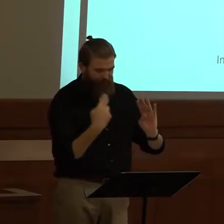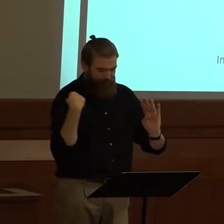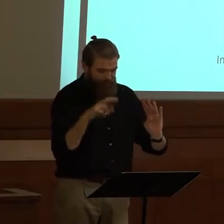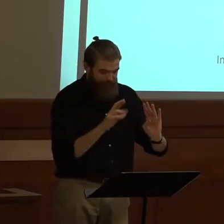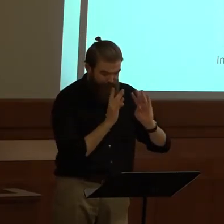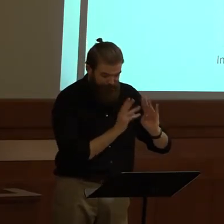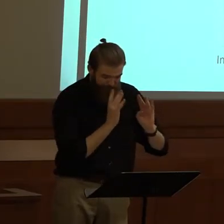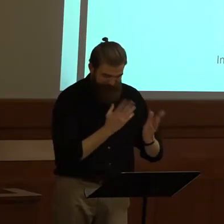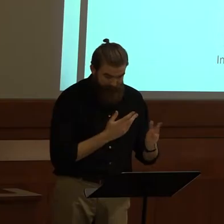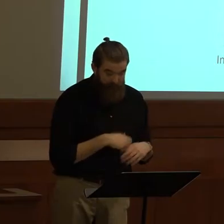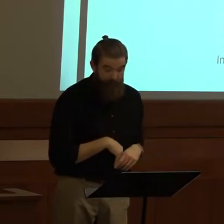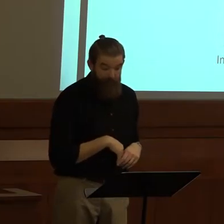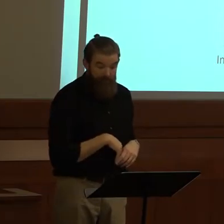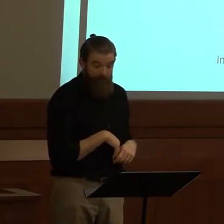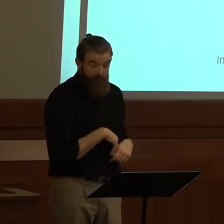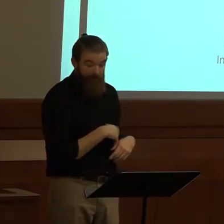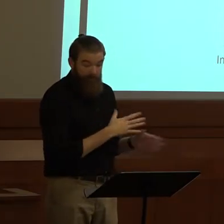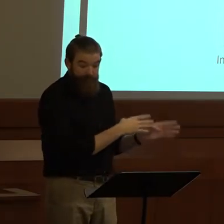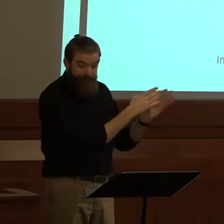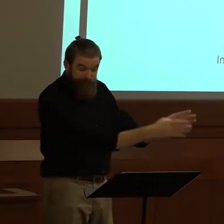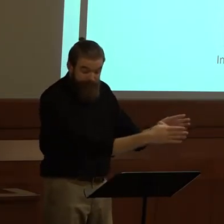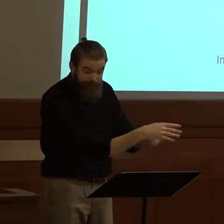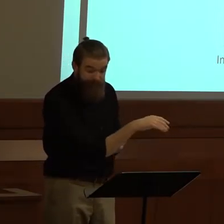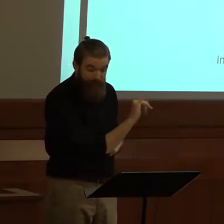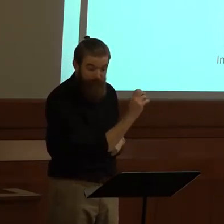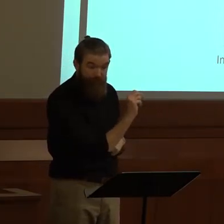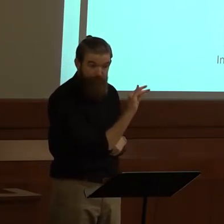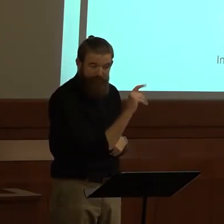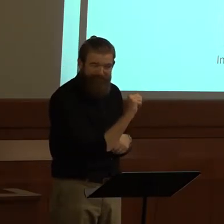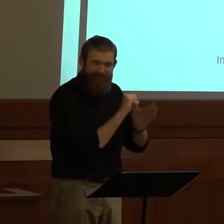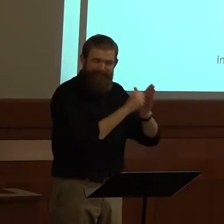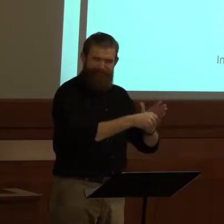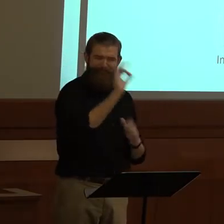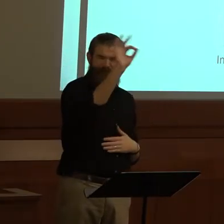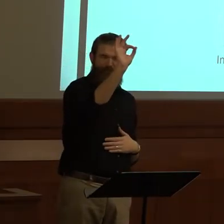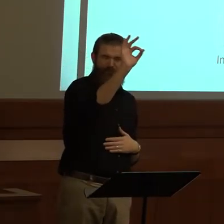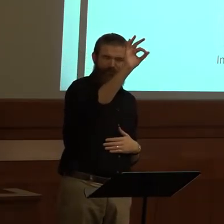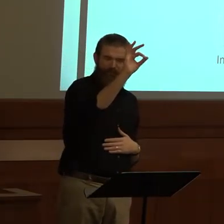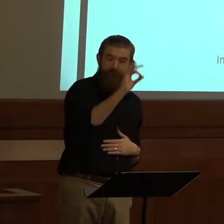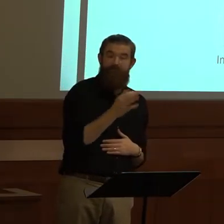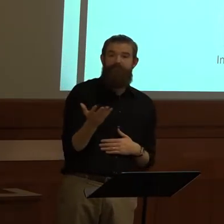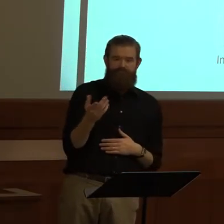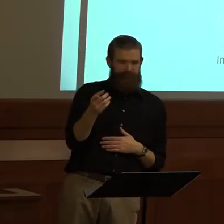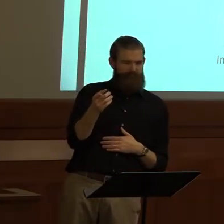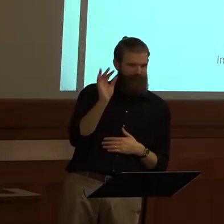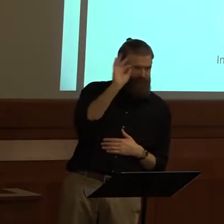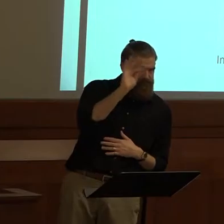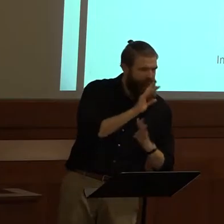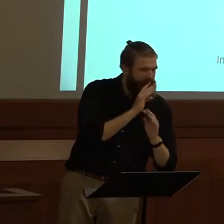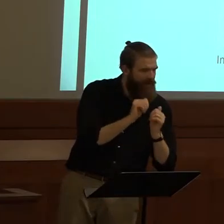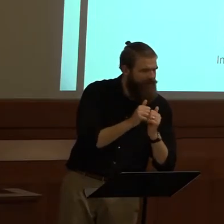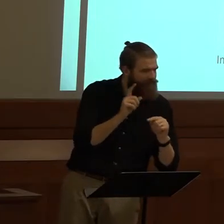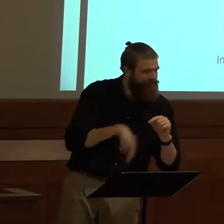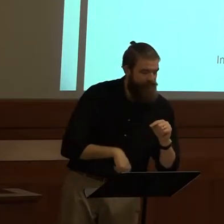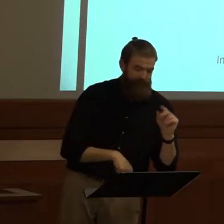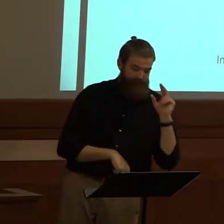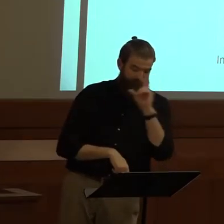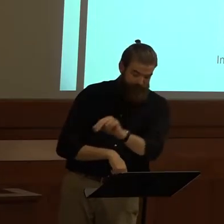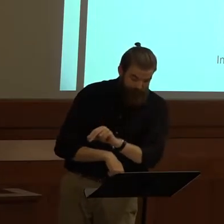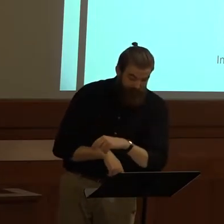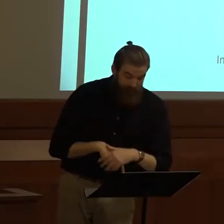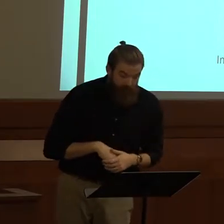an administrative position in support of cathedral activities. They agreed to a trial of 3 months, because there